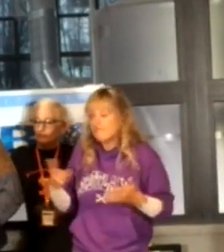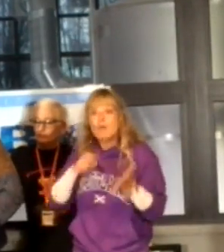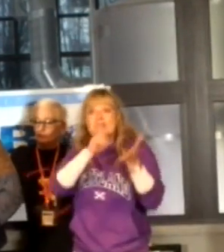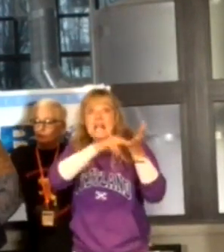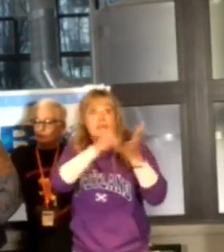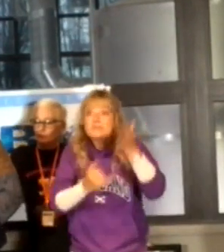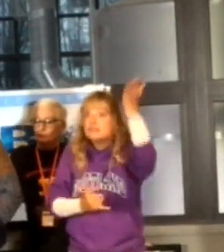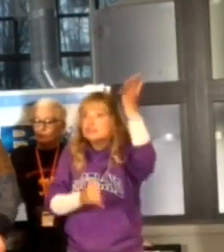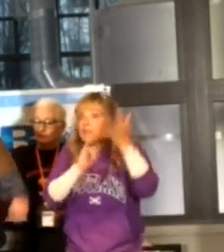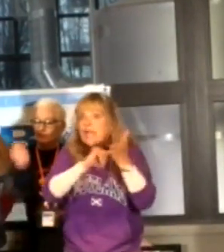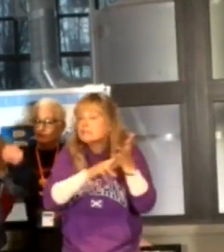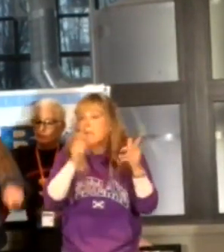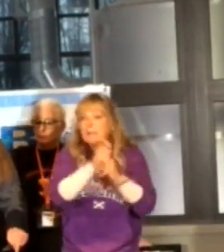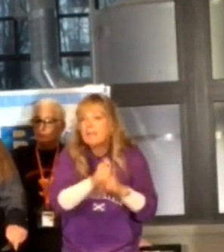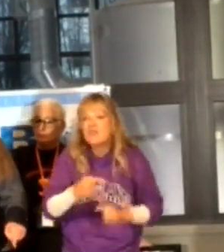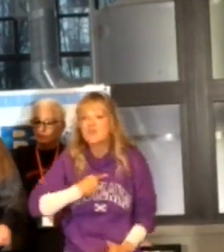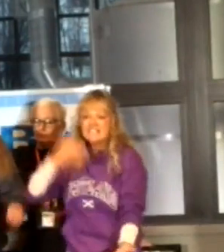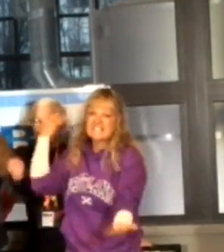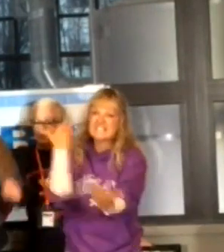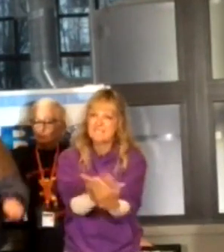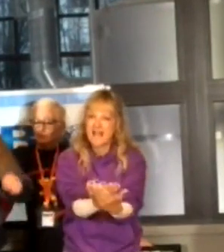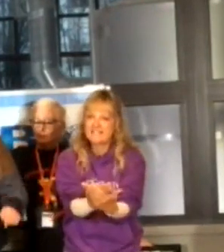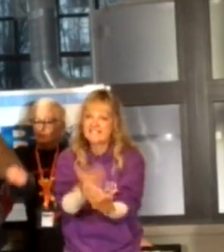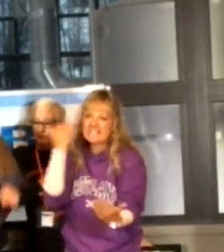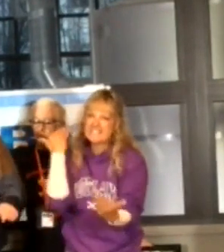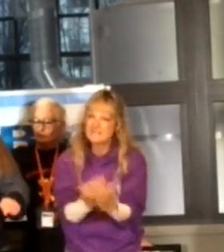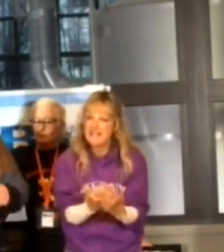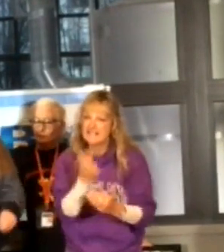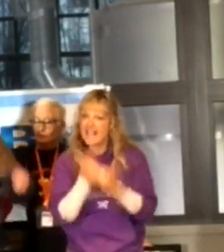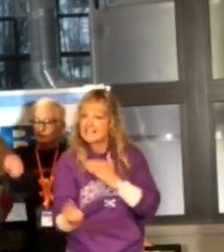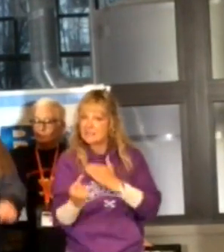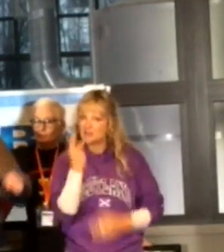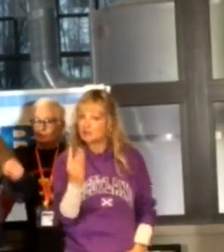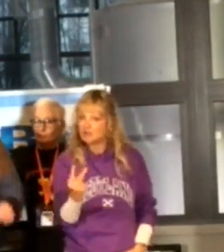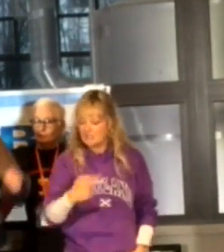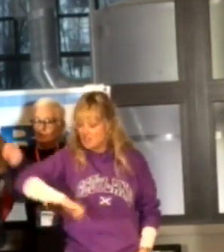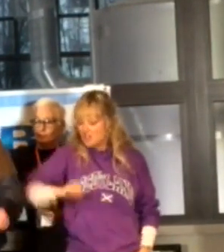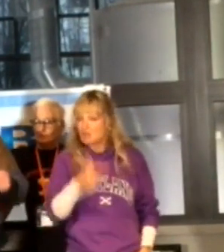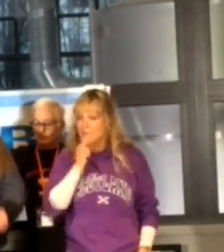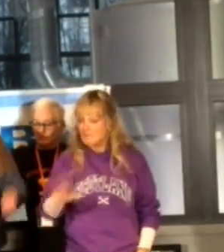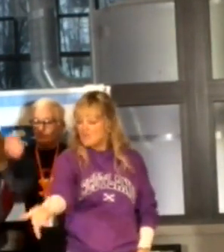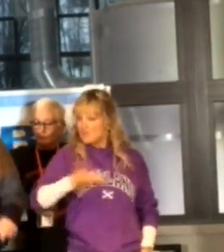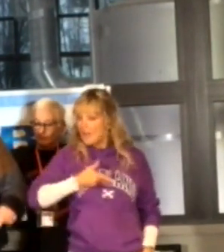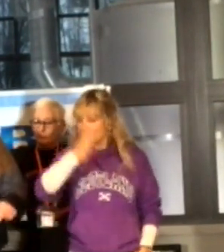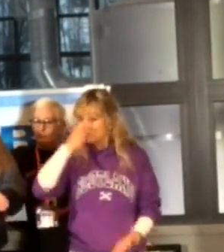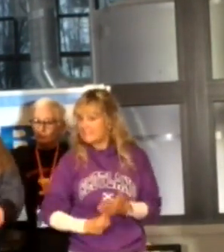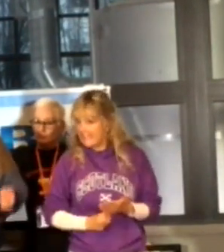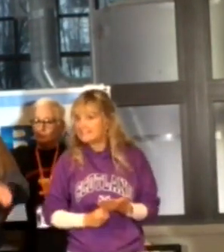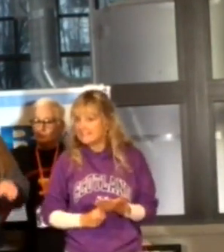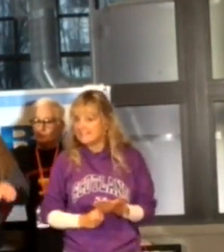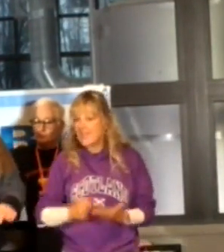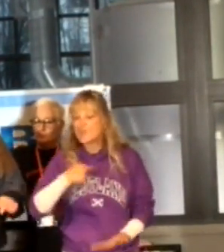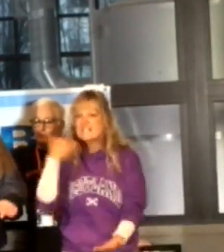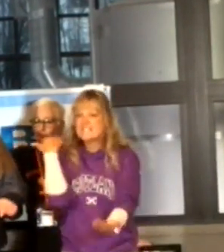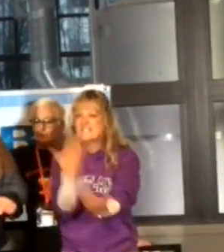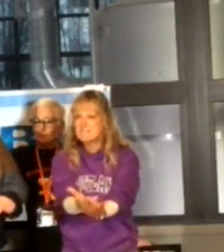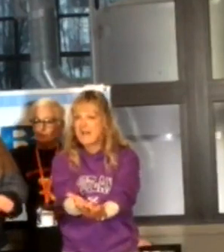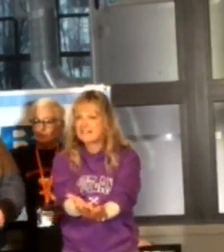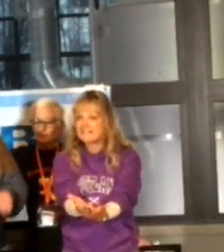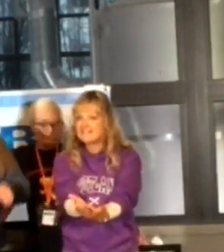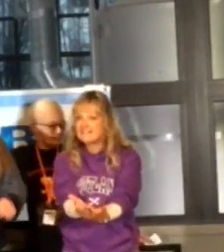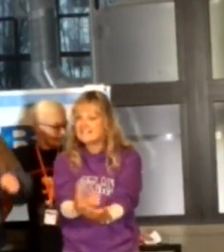or the SNP. We're demanding NDRF2. It's the Scottish people's right to decide, and we're demanding that that